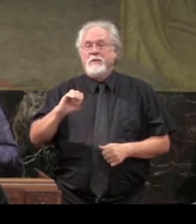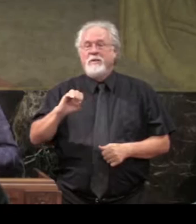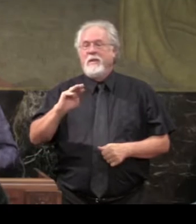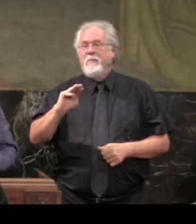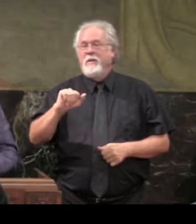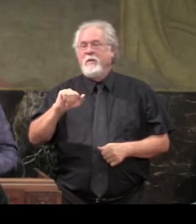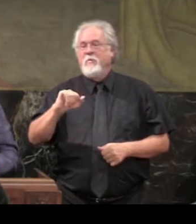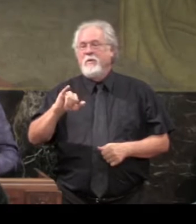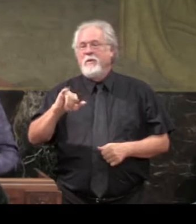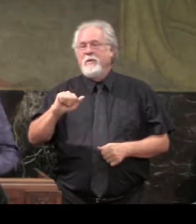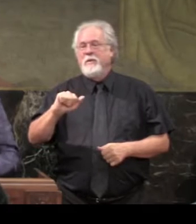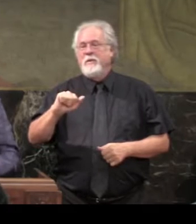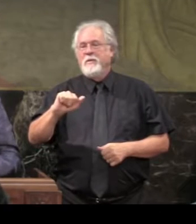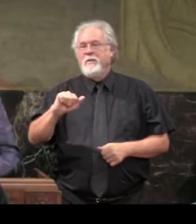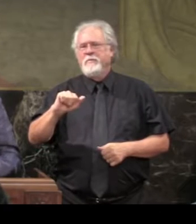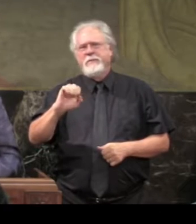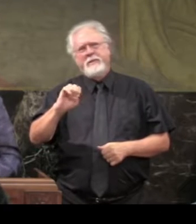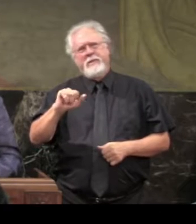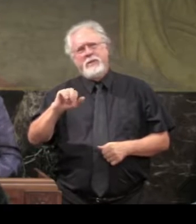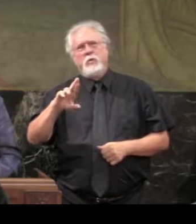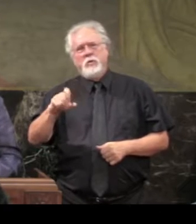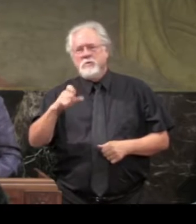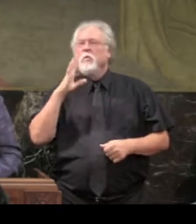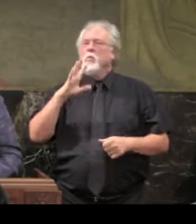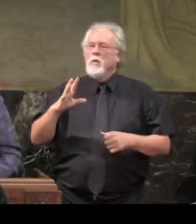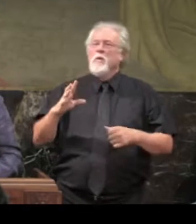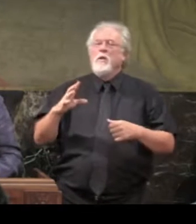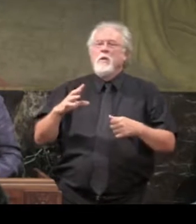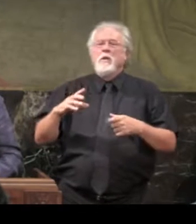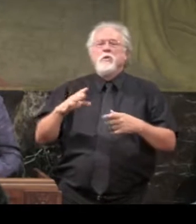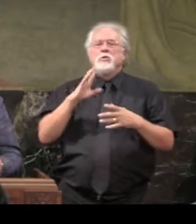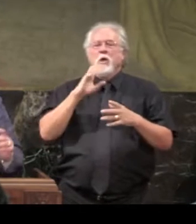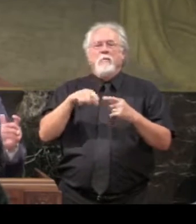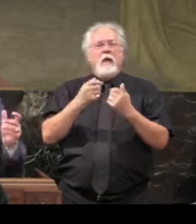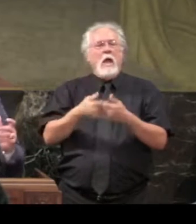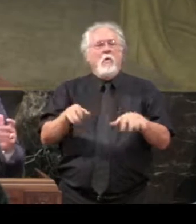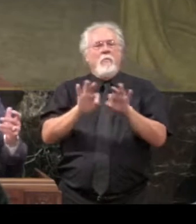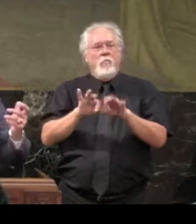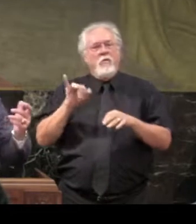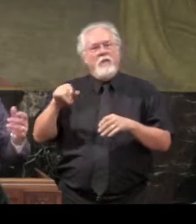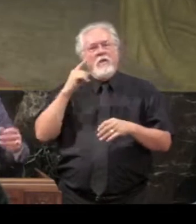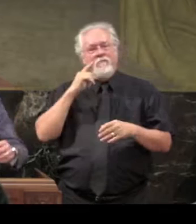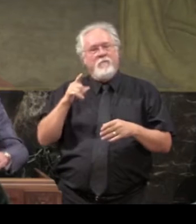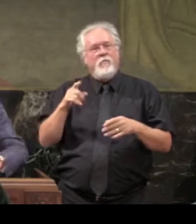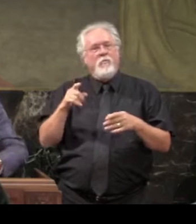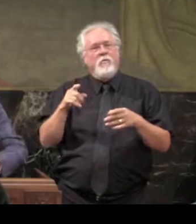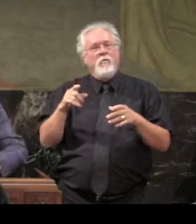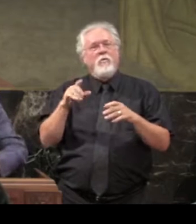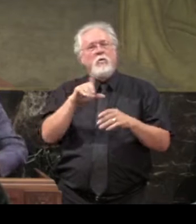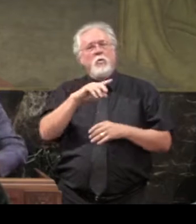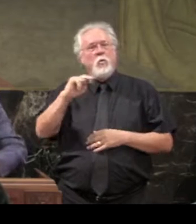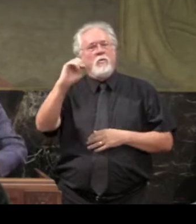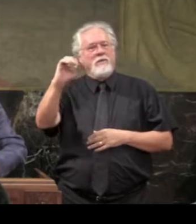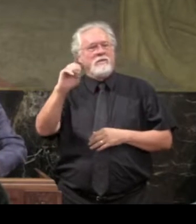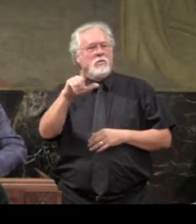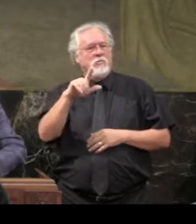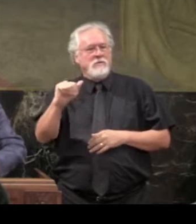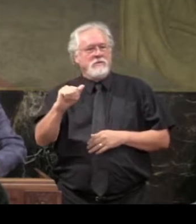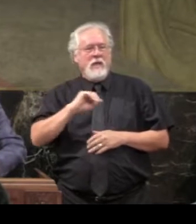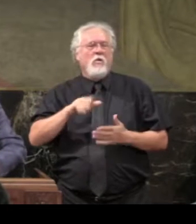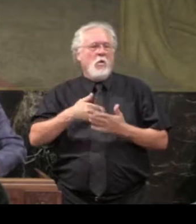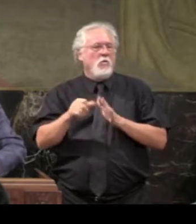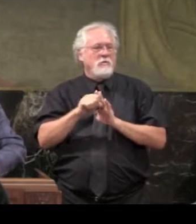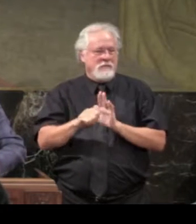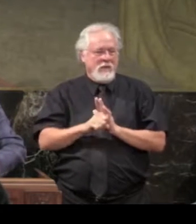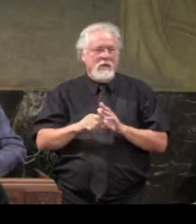the importance of this investment in his community and what it's going to mean for the Monroe area, Northeast Louisiana, and really for the whole state. And then he'll